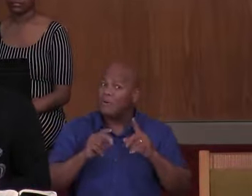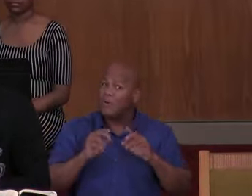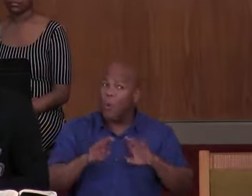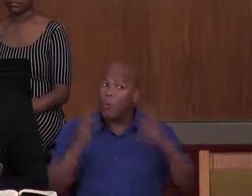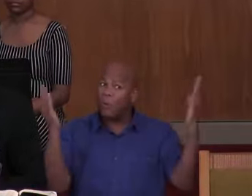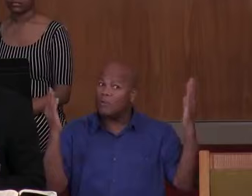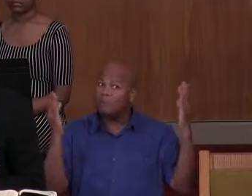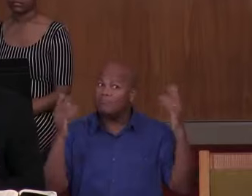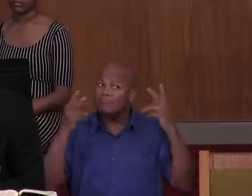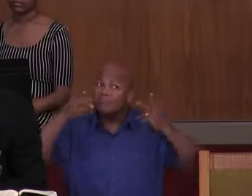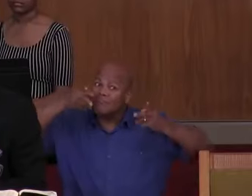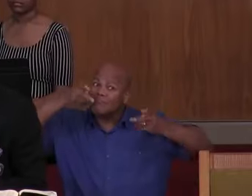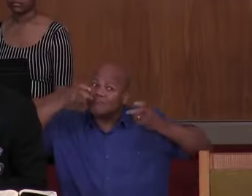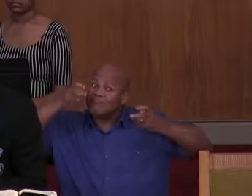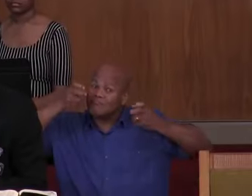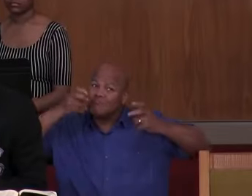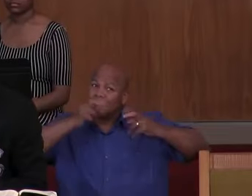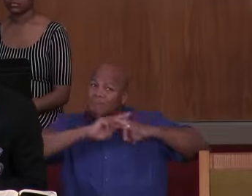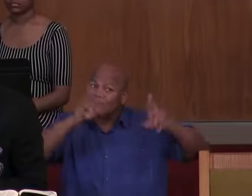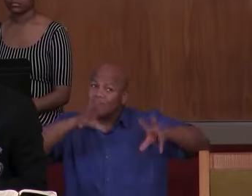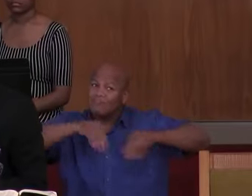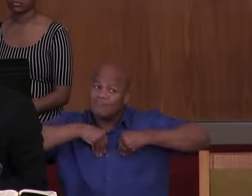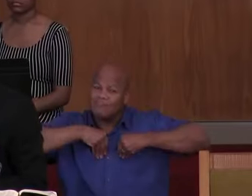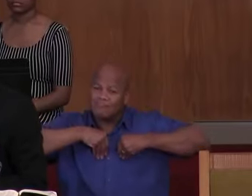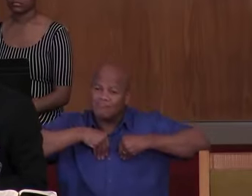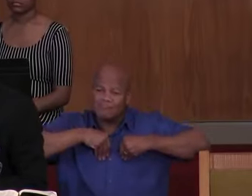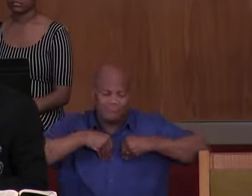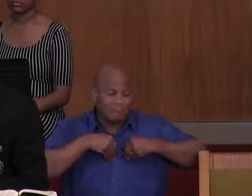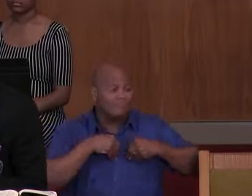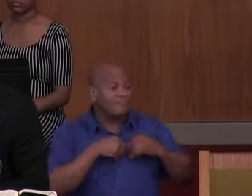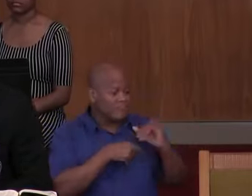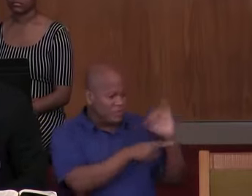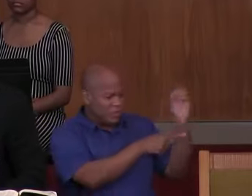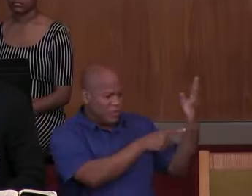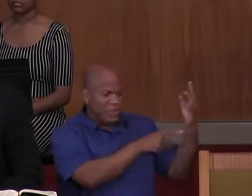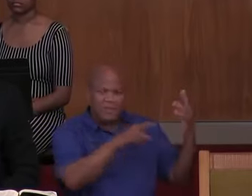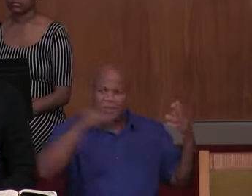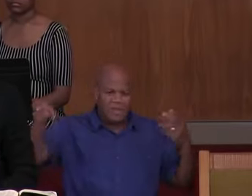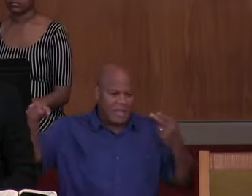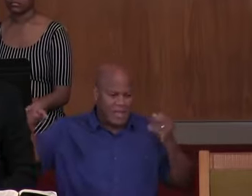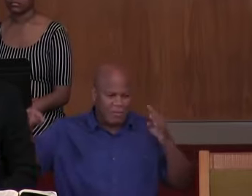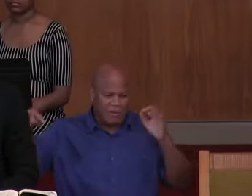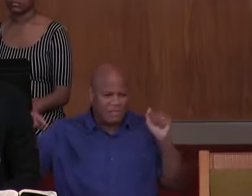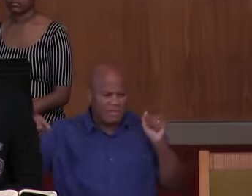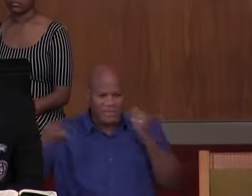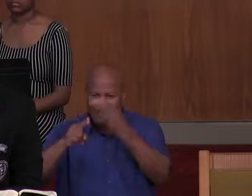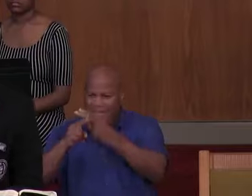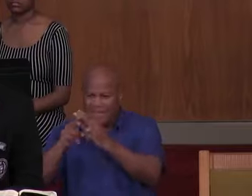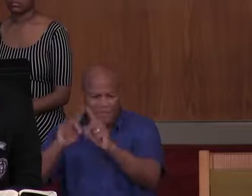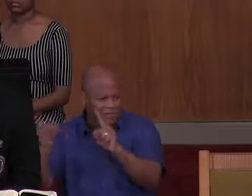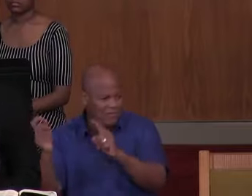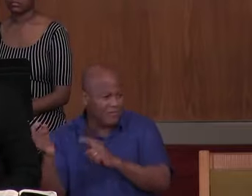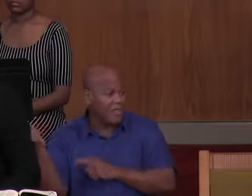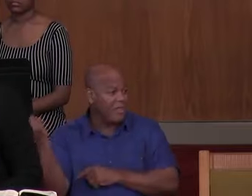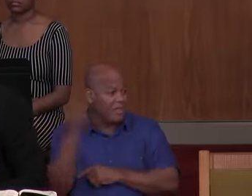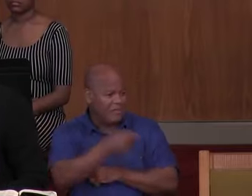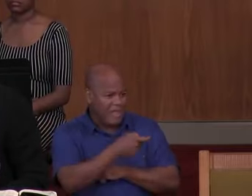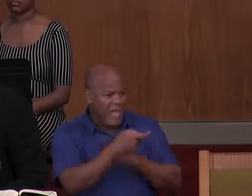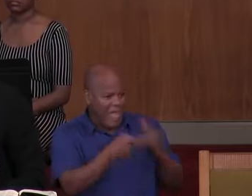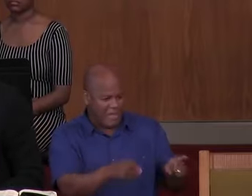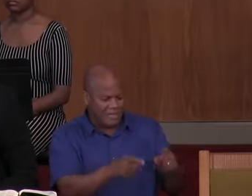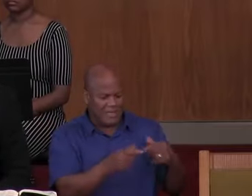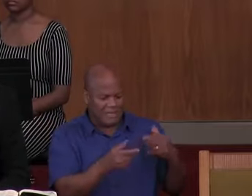it. Joshua gave Caleb Hebron. Hebron had a different name, but when he gave it to Caleb, it had a new